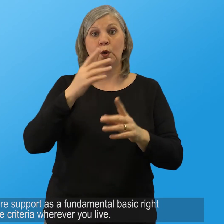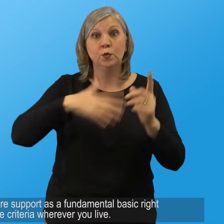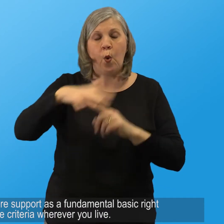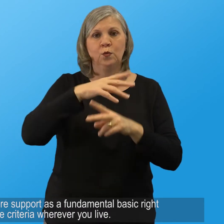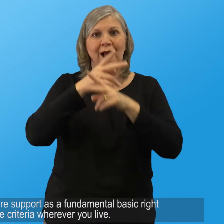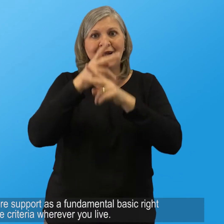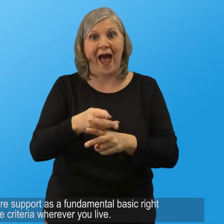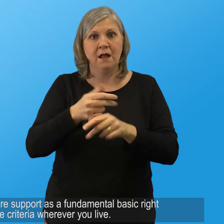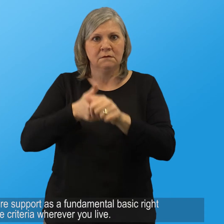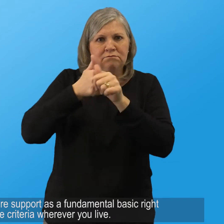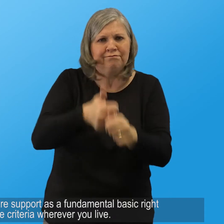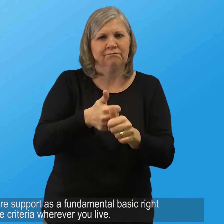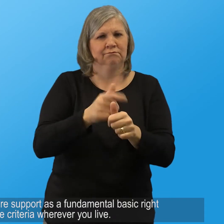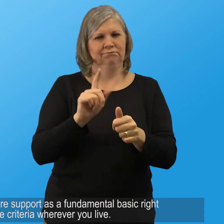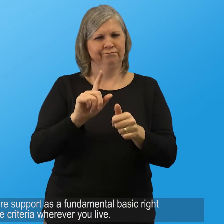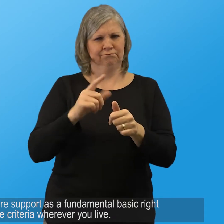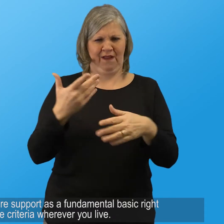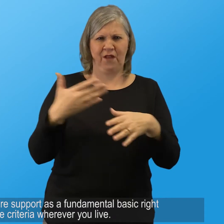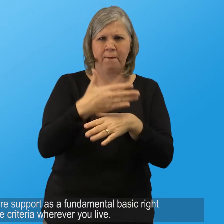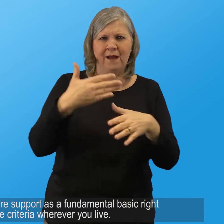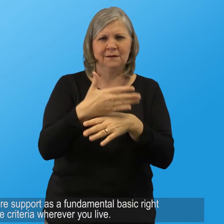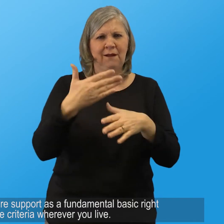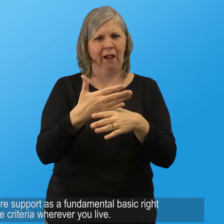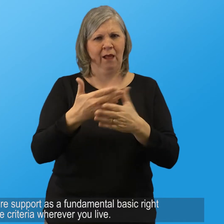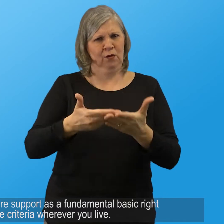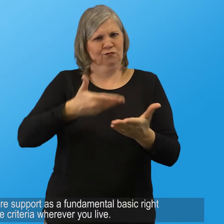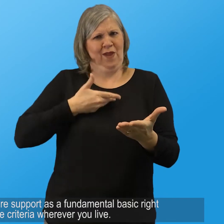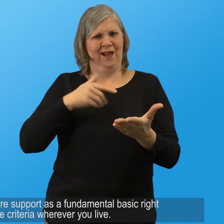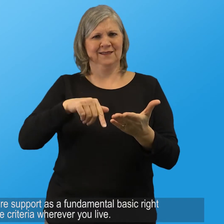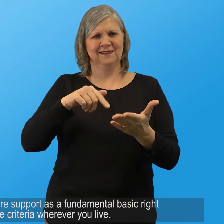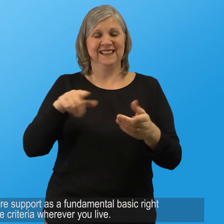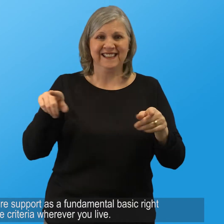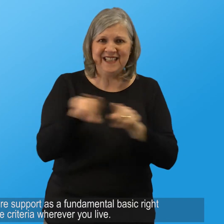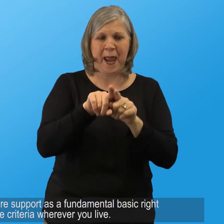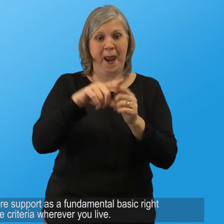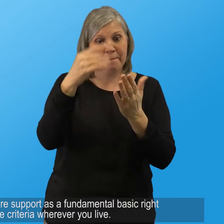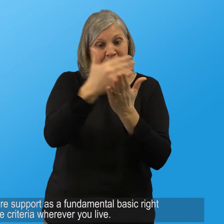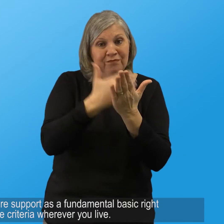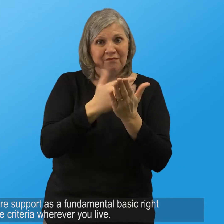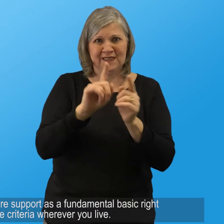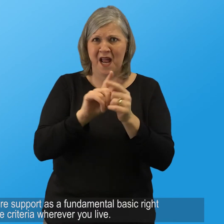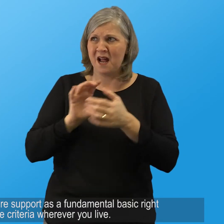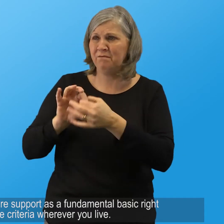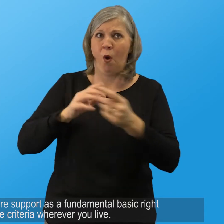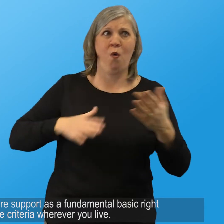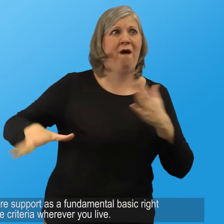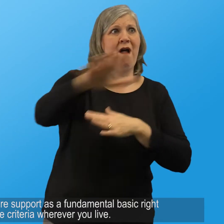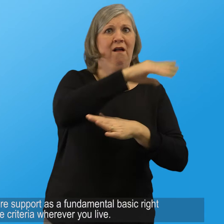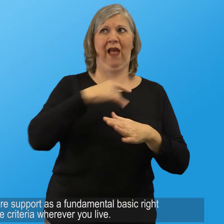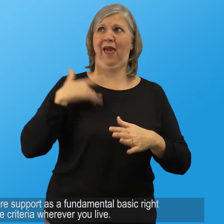2. Recognise social care support as a fundamental basic right, with the same criteria wherever you live.